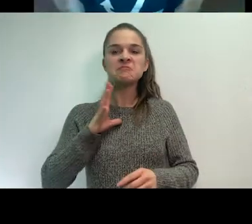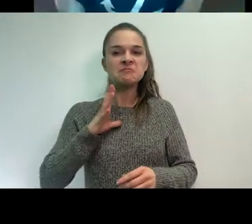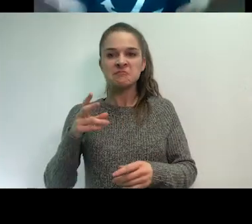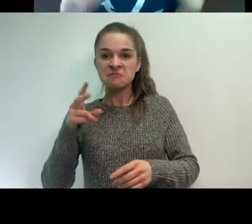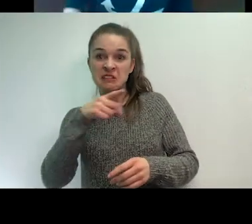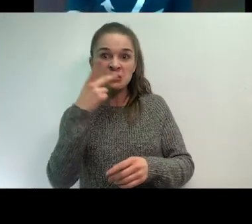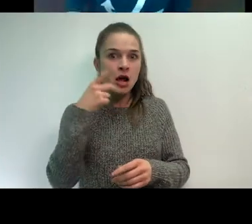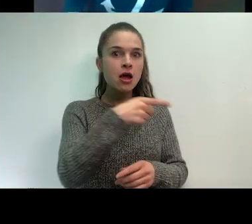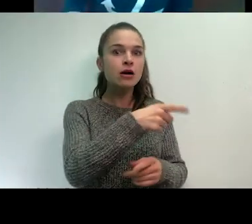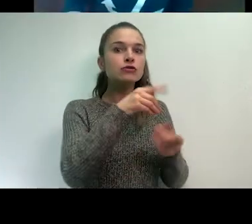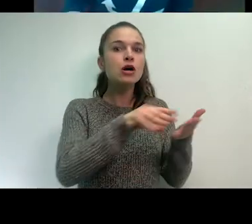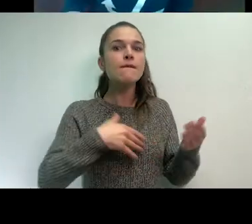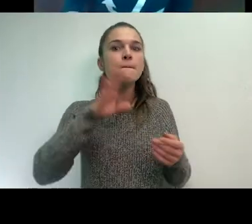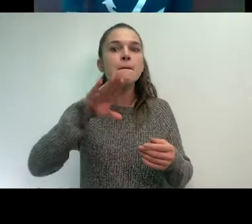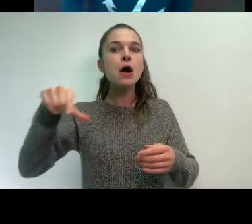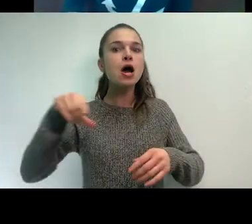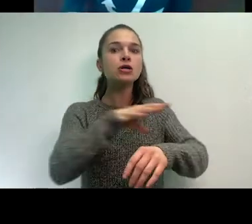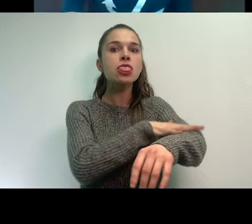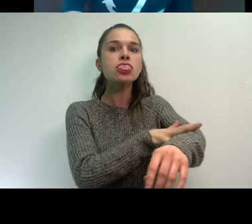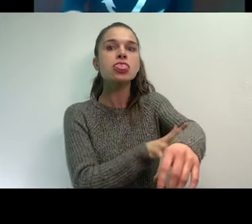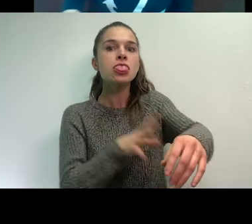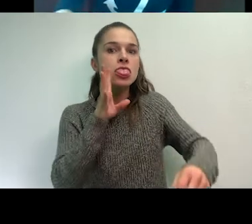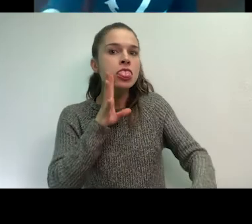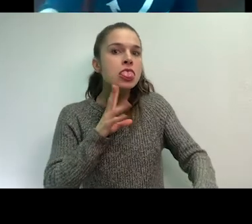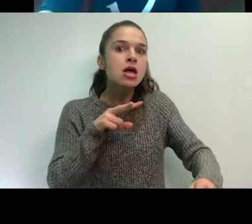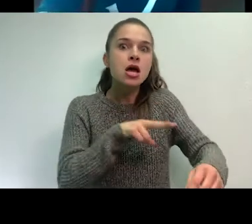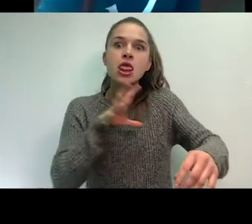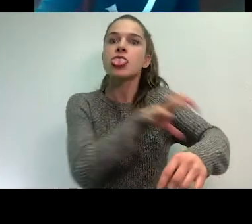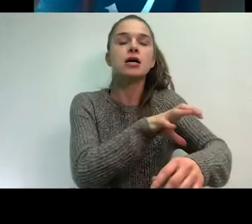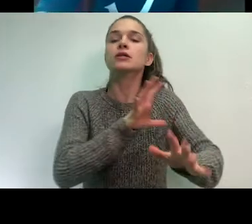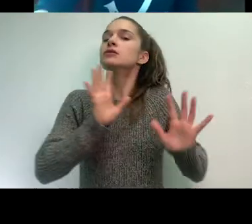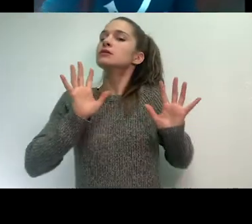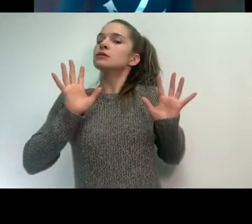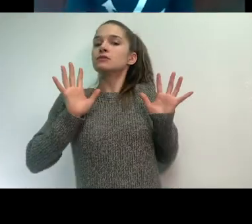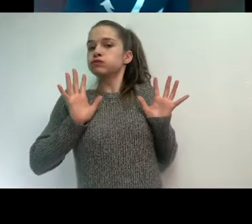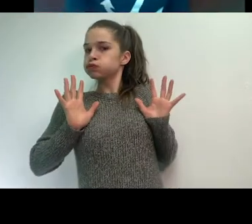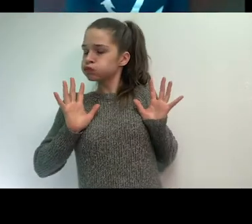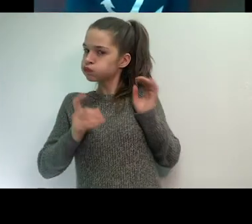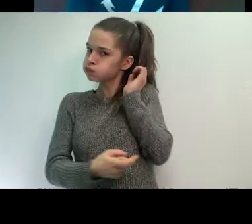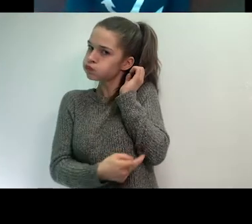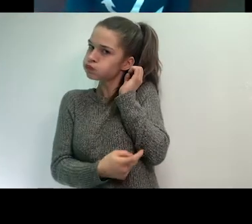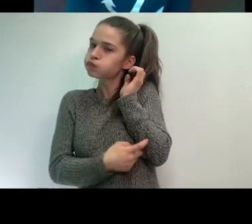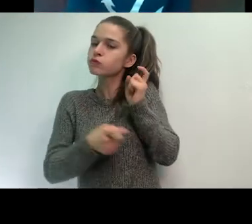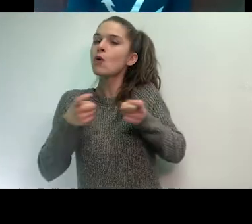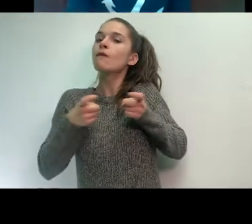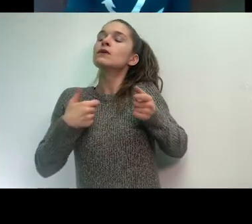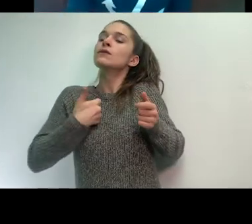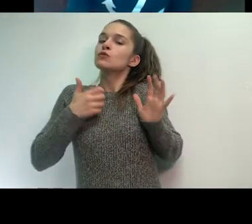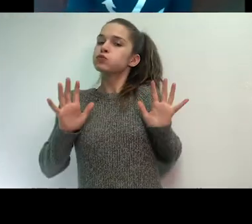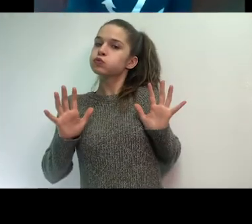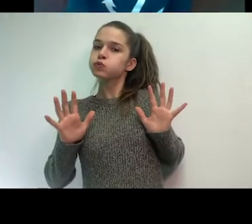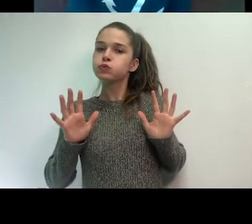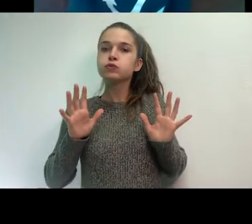sauce all over herself. A lot of restraint. And soon, Penelope